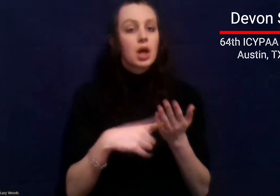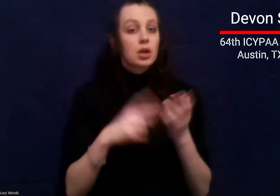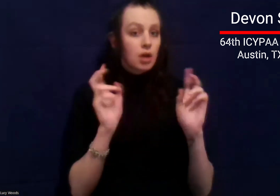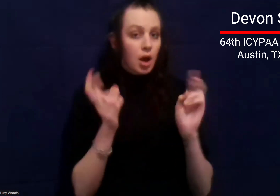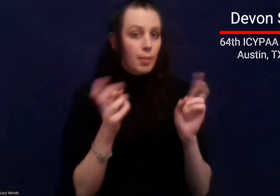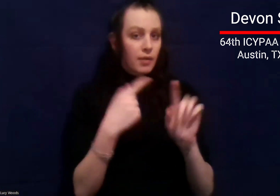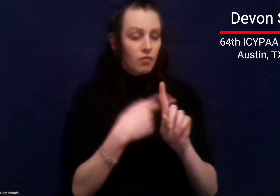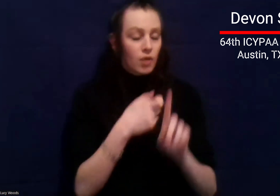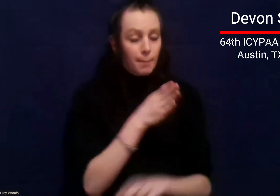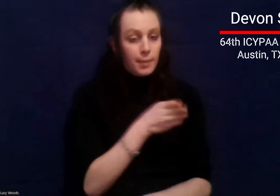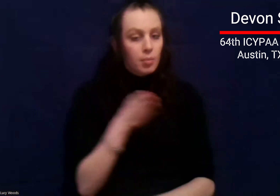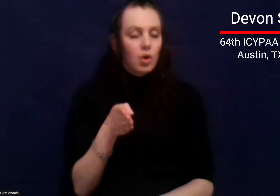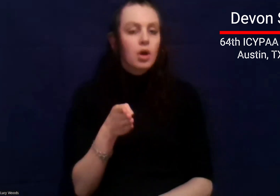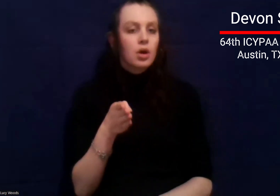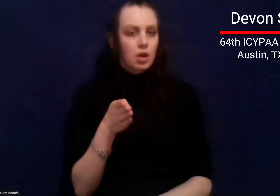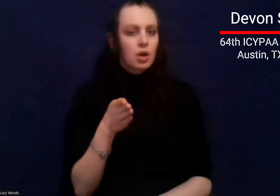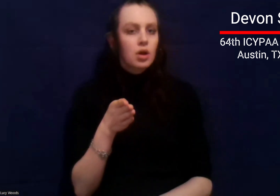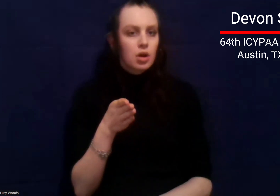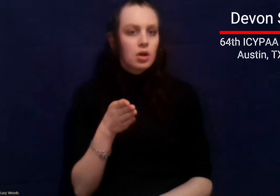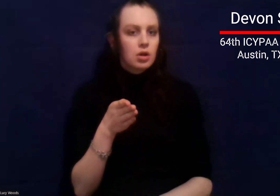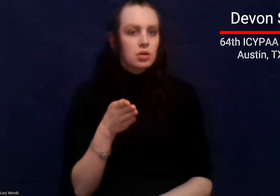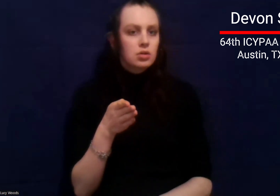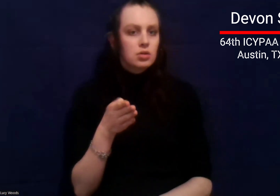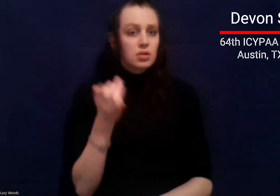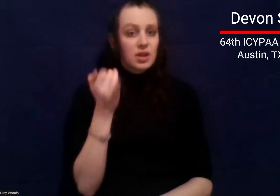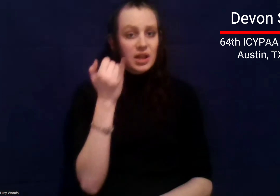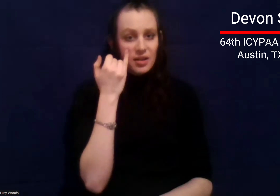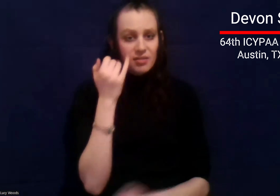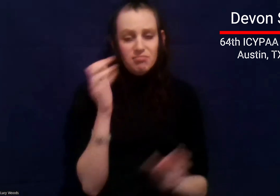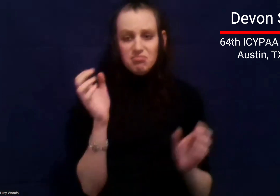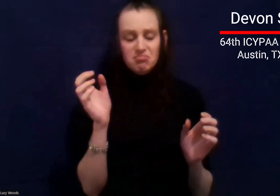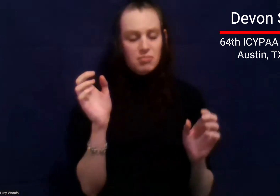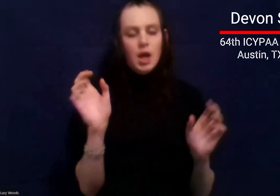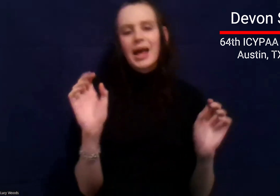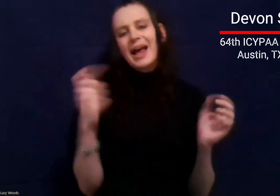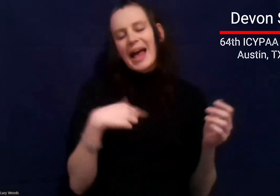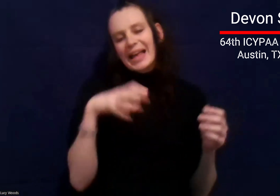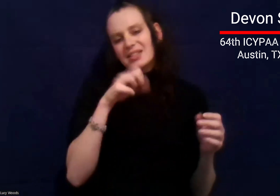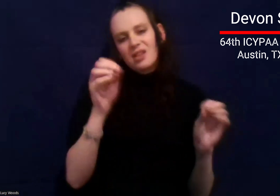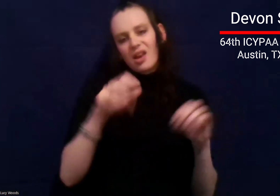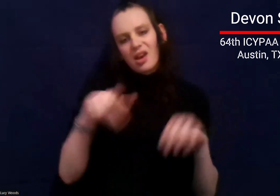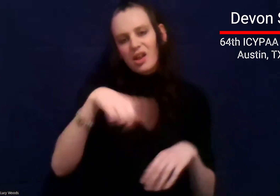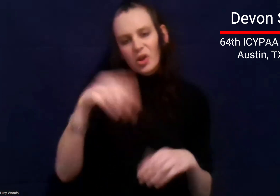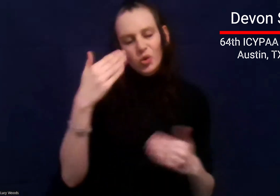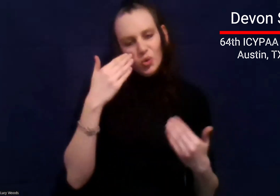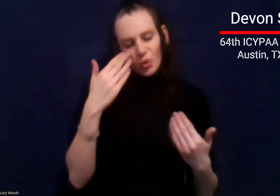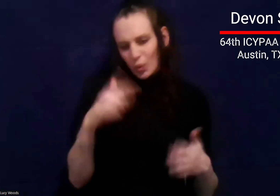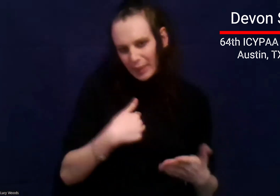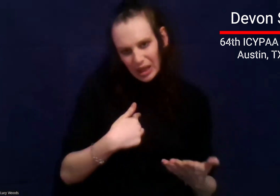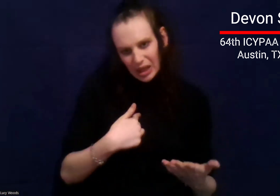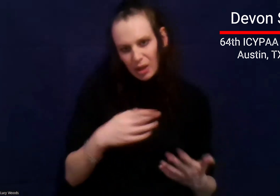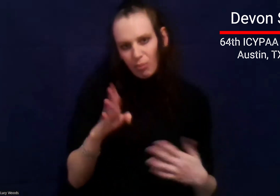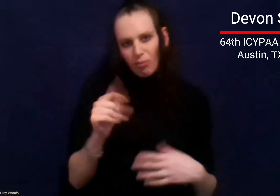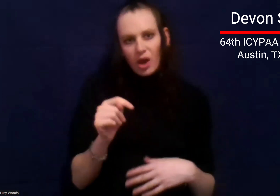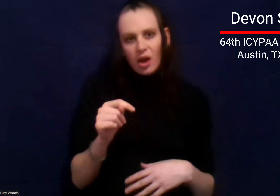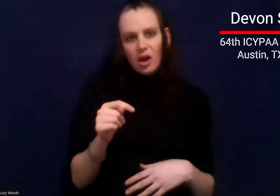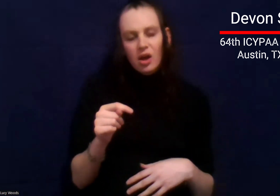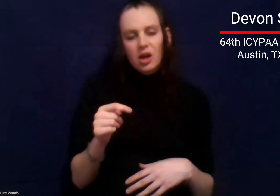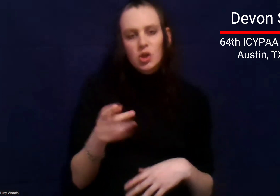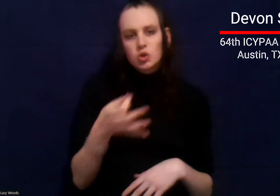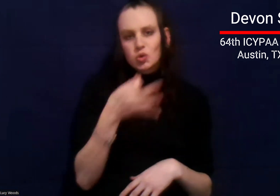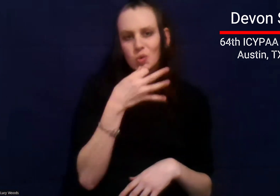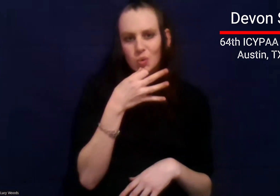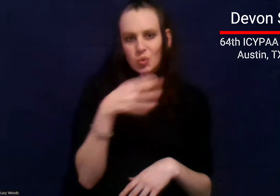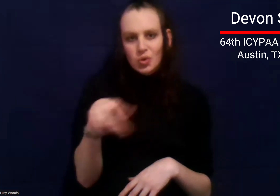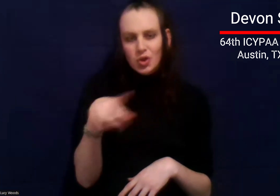Anonymous. If none of y'all know me really, but by the end of this, y'all will probably see that I'm a pretty big